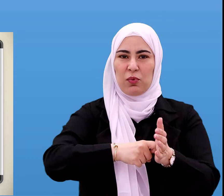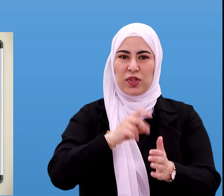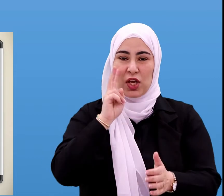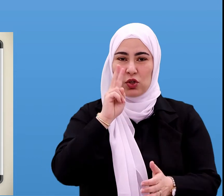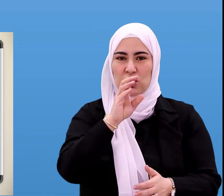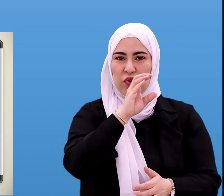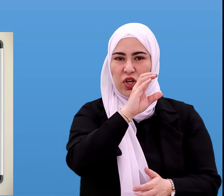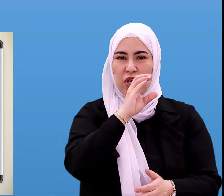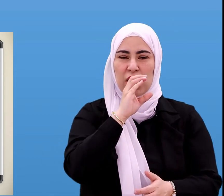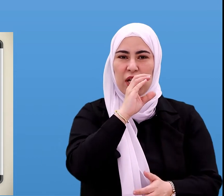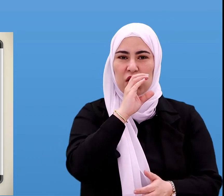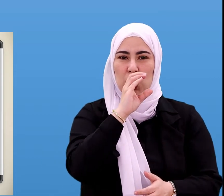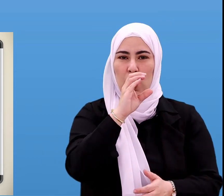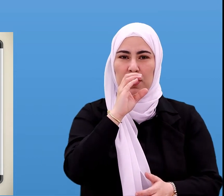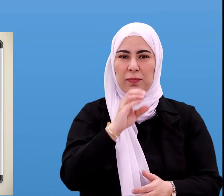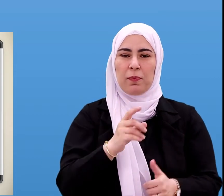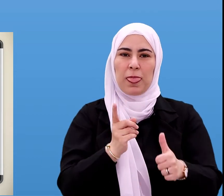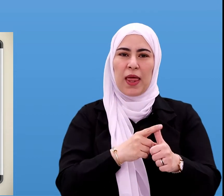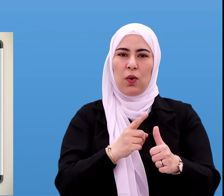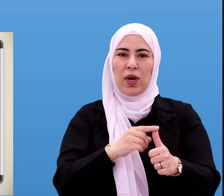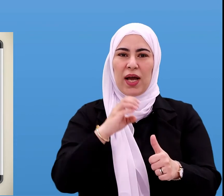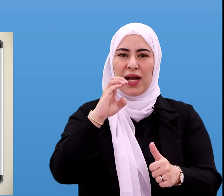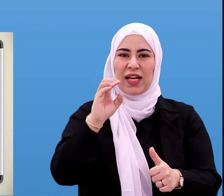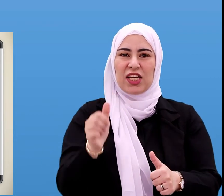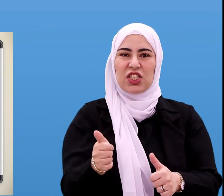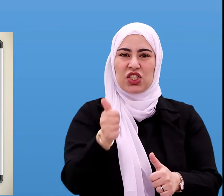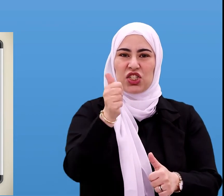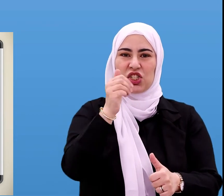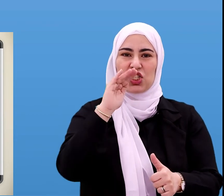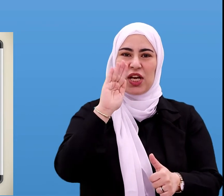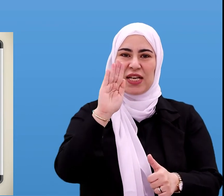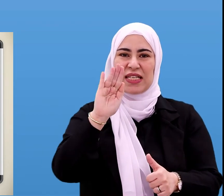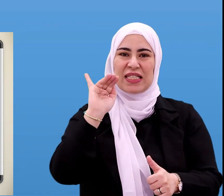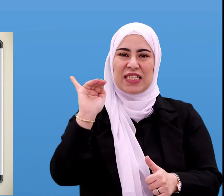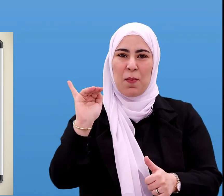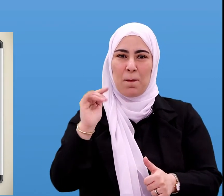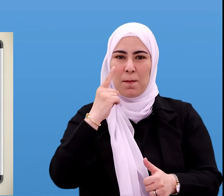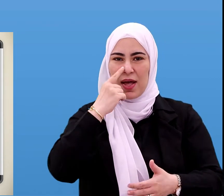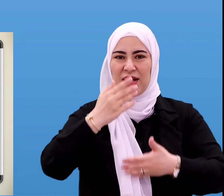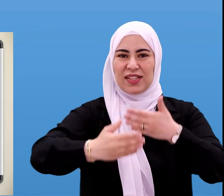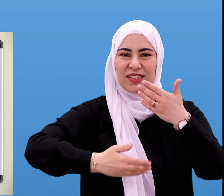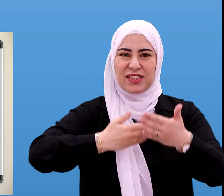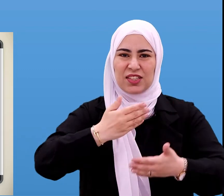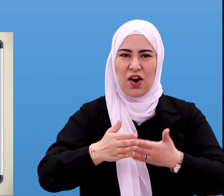the answers. 1. Jassim tried. If you got it right, well done.